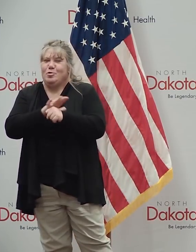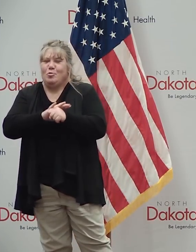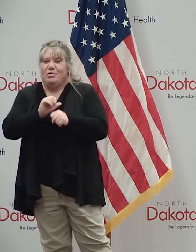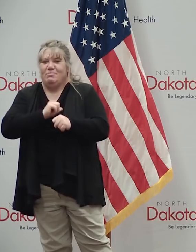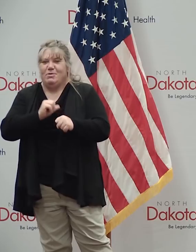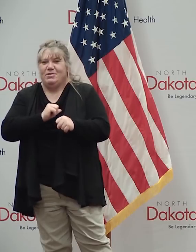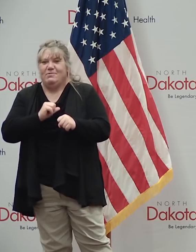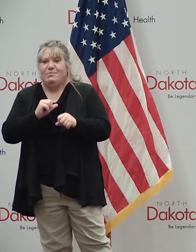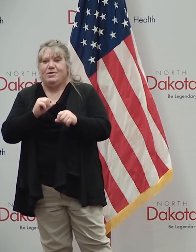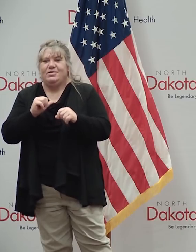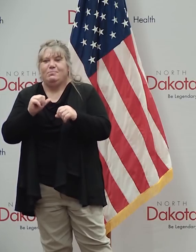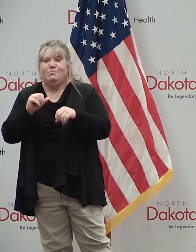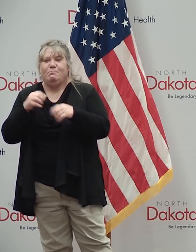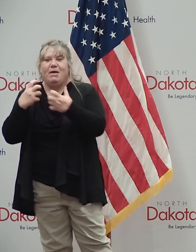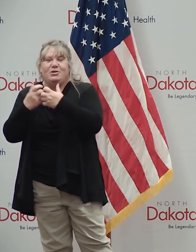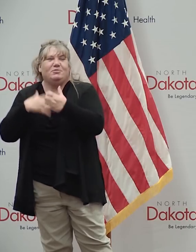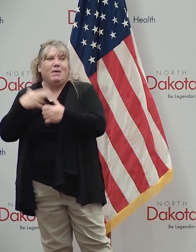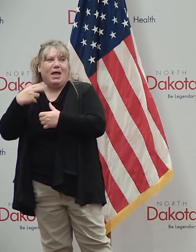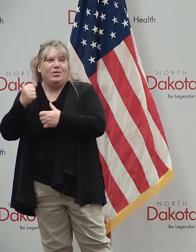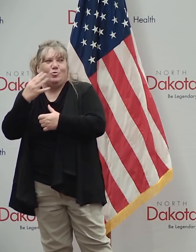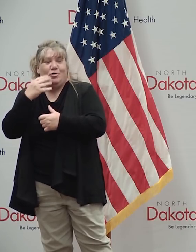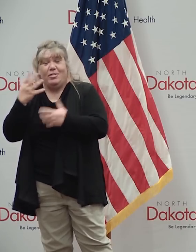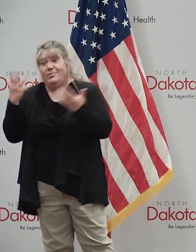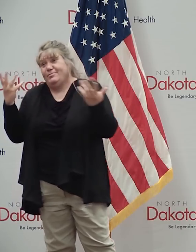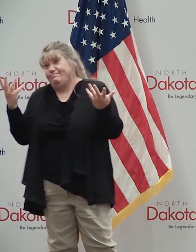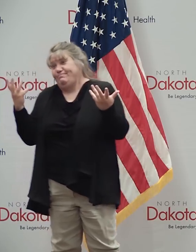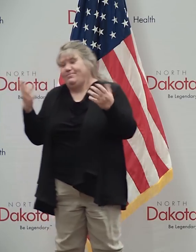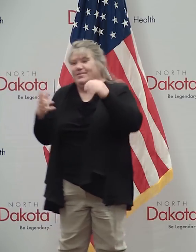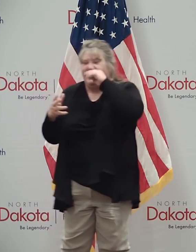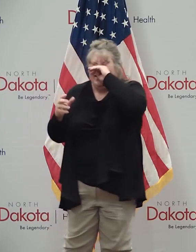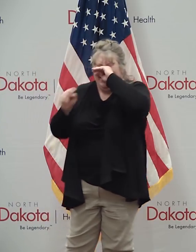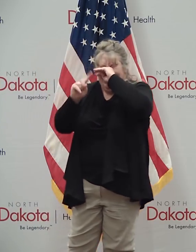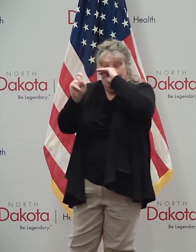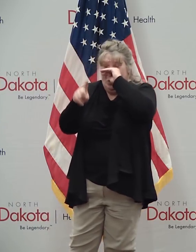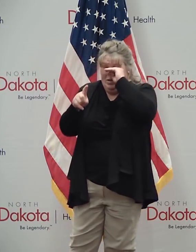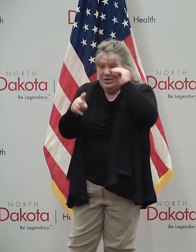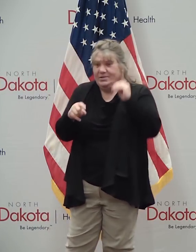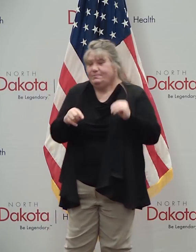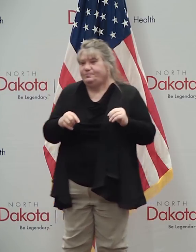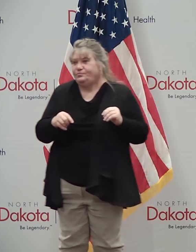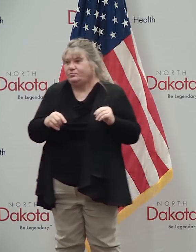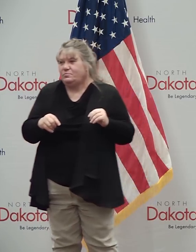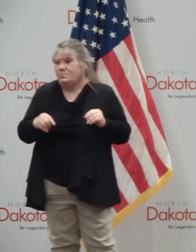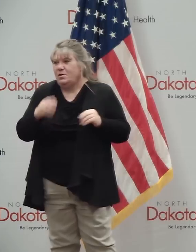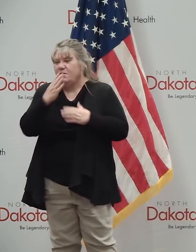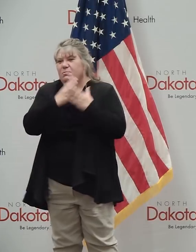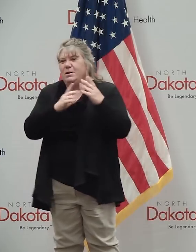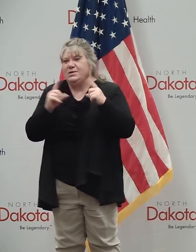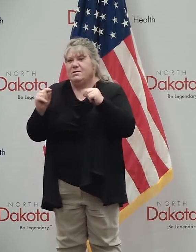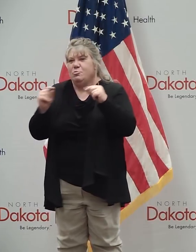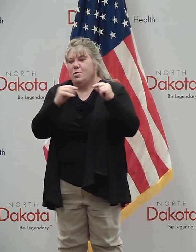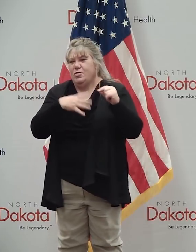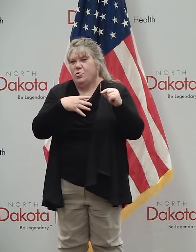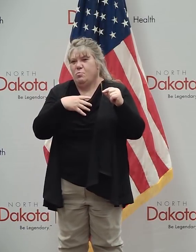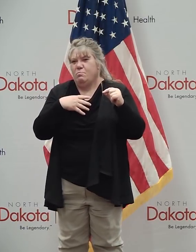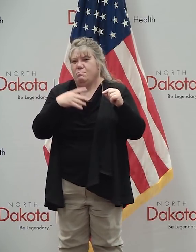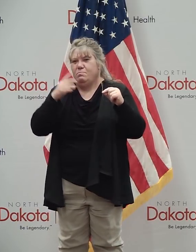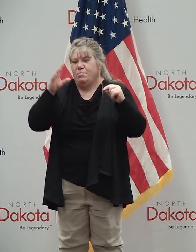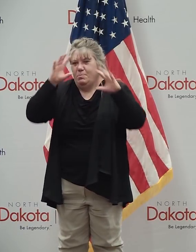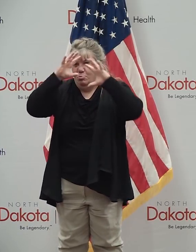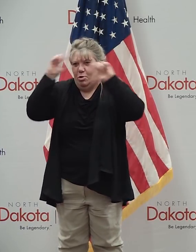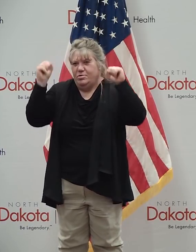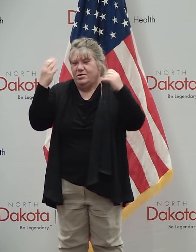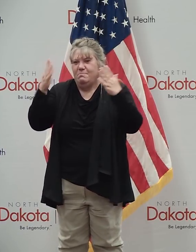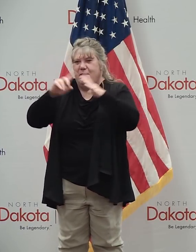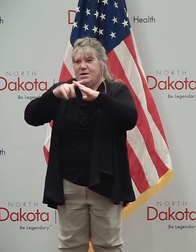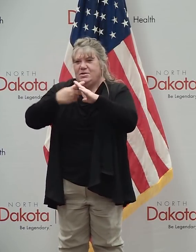It goes with my high school colors. So. Okay. Well, the question is, Governor. There's been some murmurs that the White House might start phasing